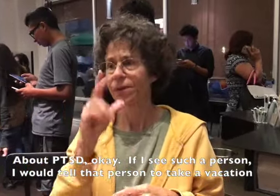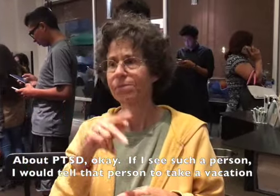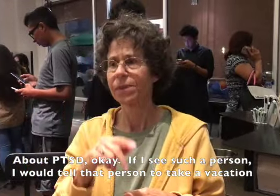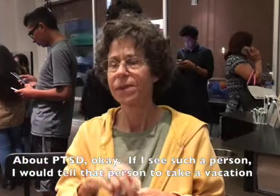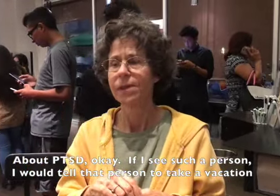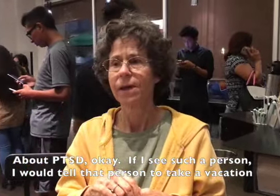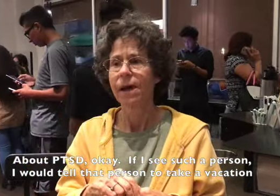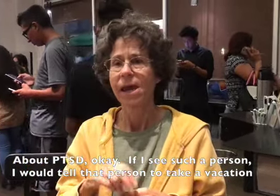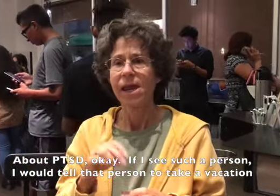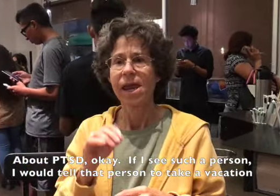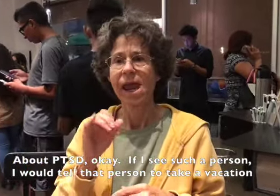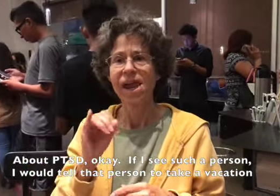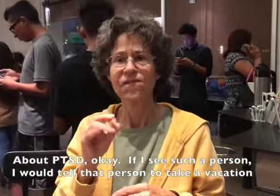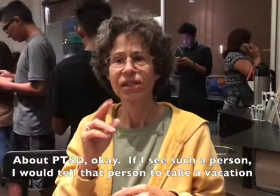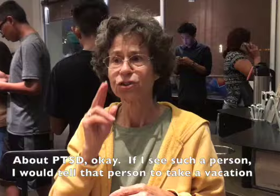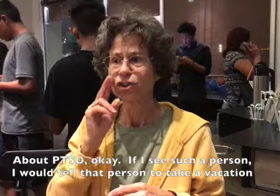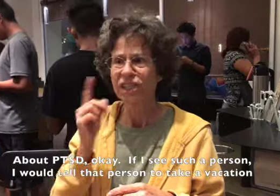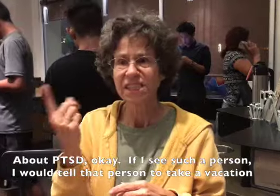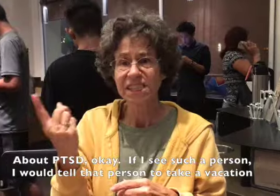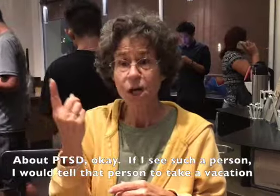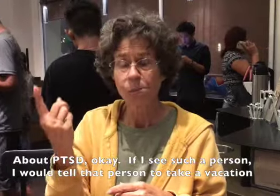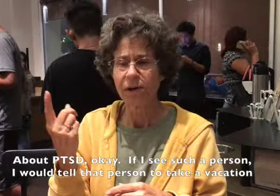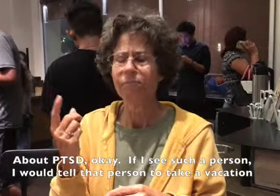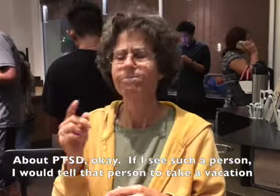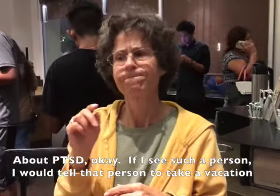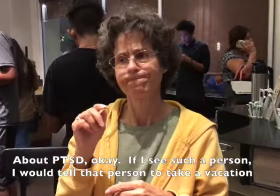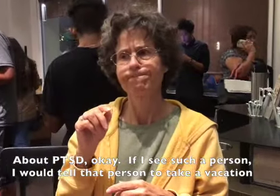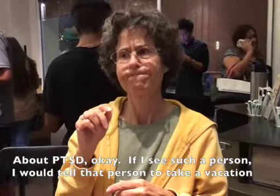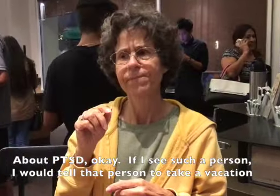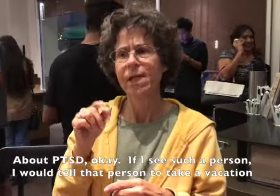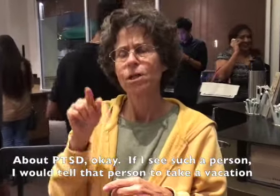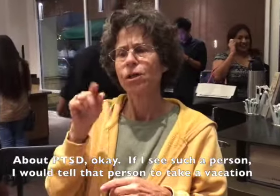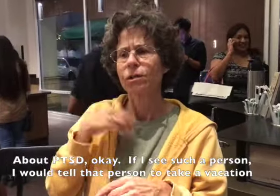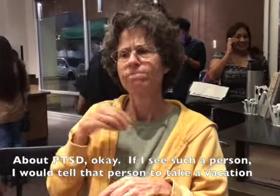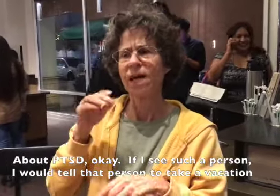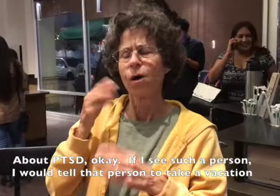Okay, if I see such a person, I would tell that person to take a vacation.